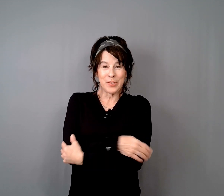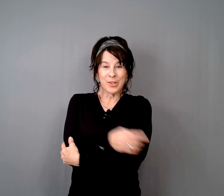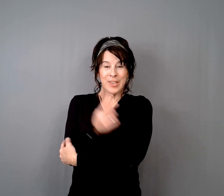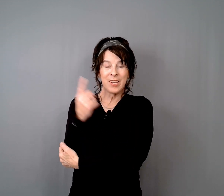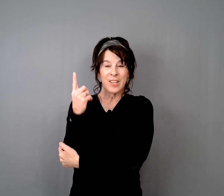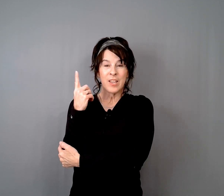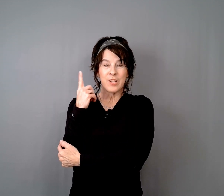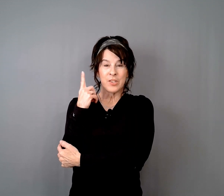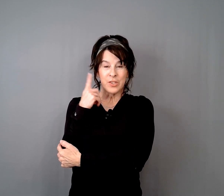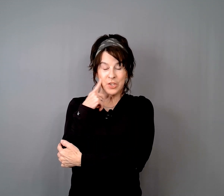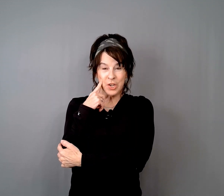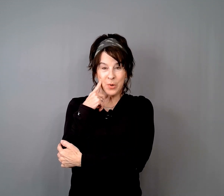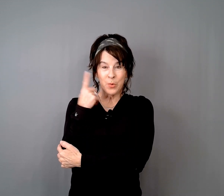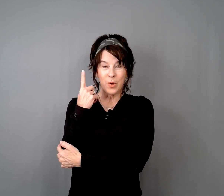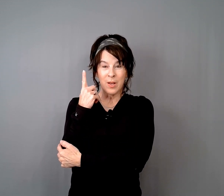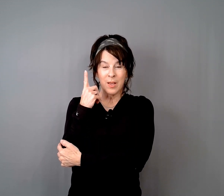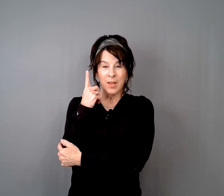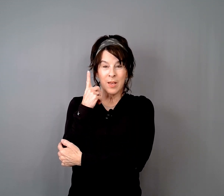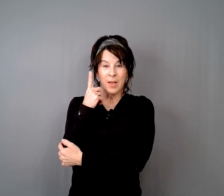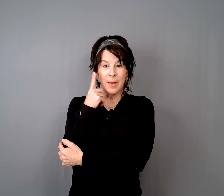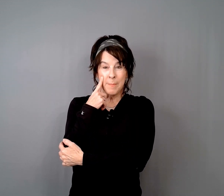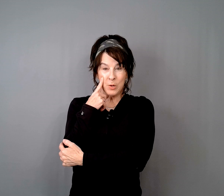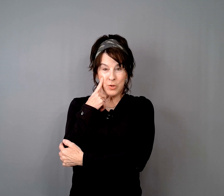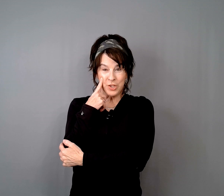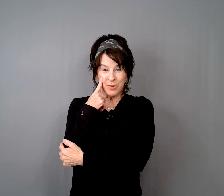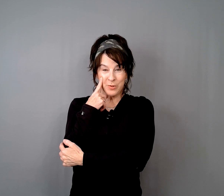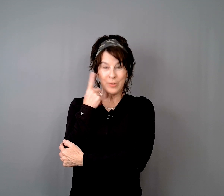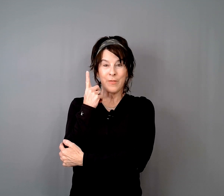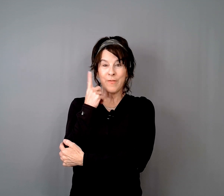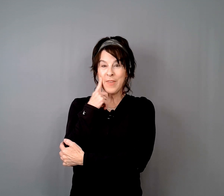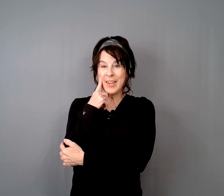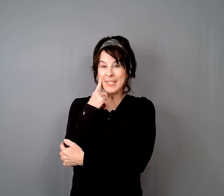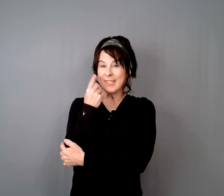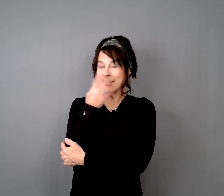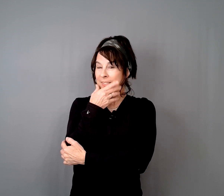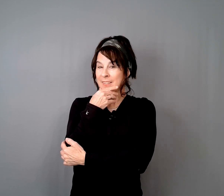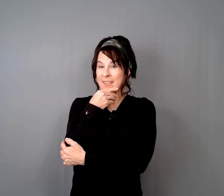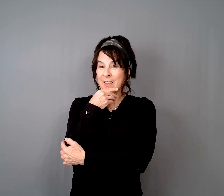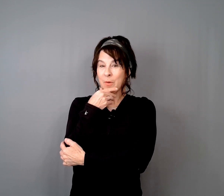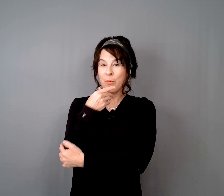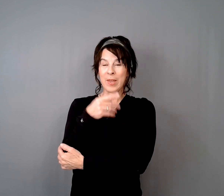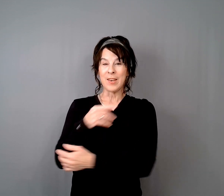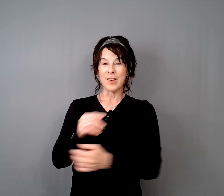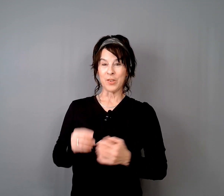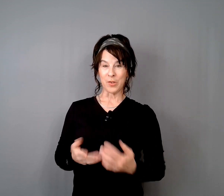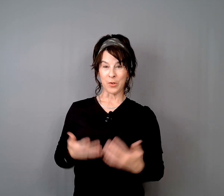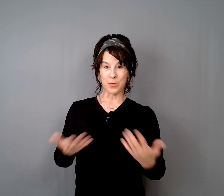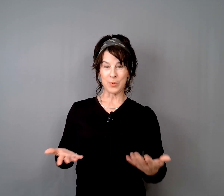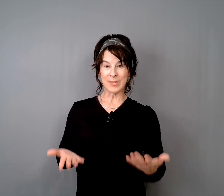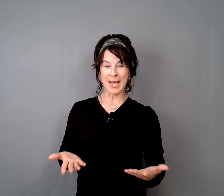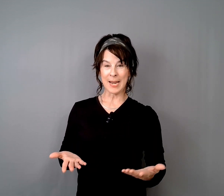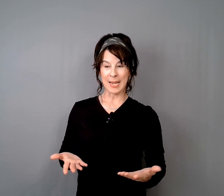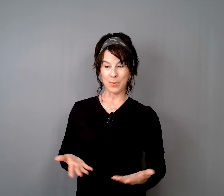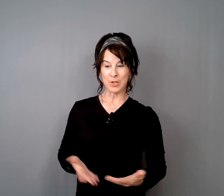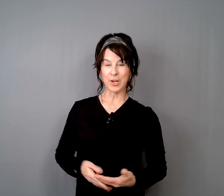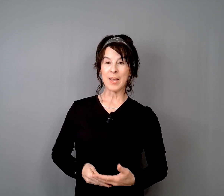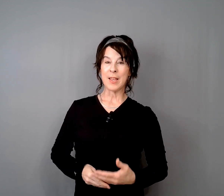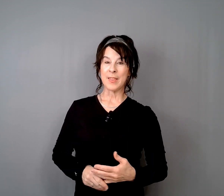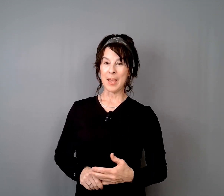good to show emotional faces when you use sign language. That